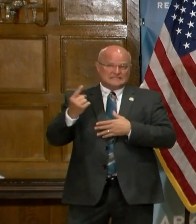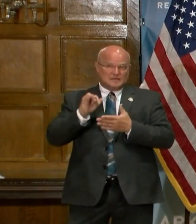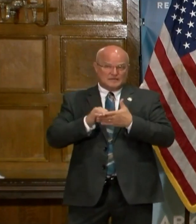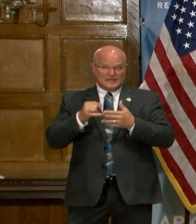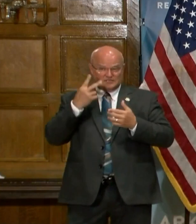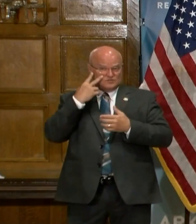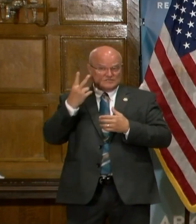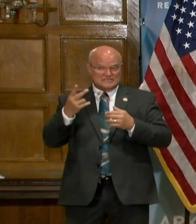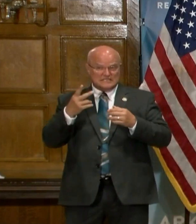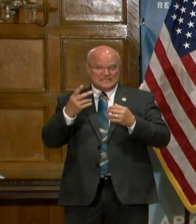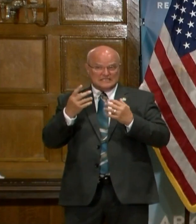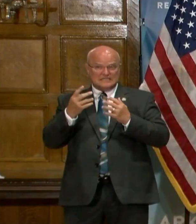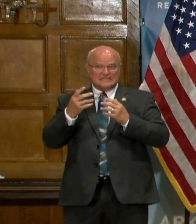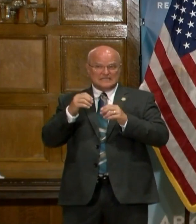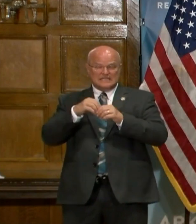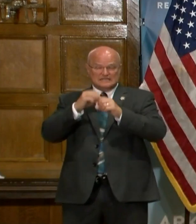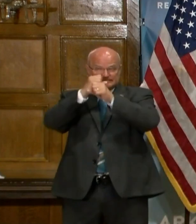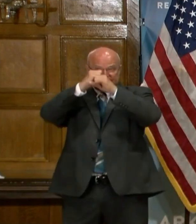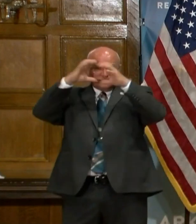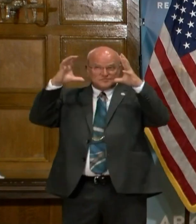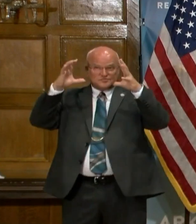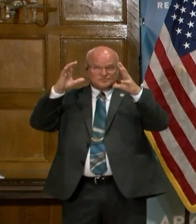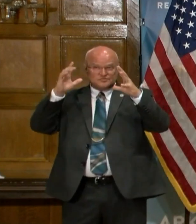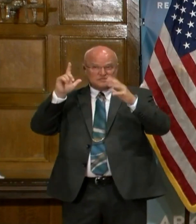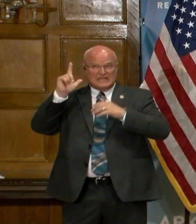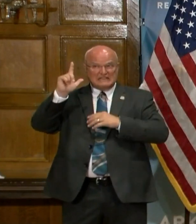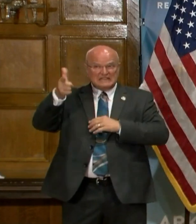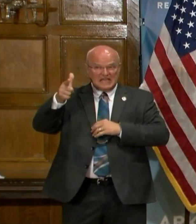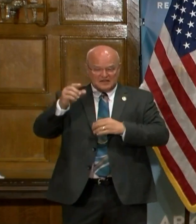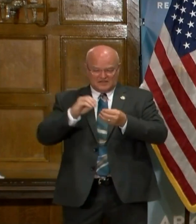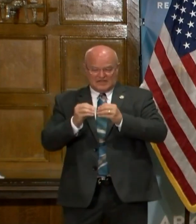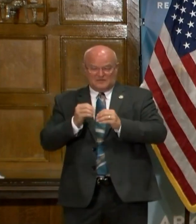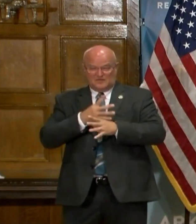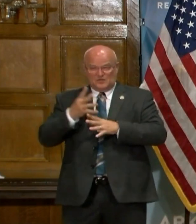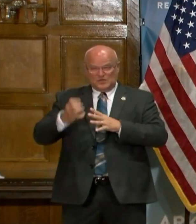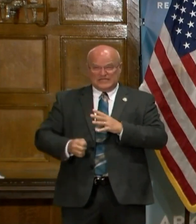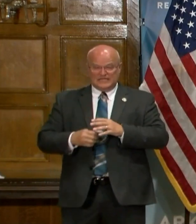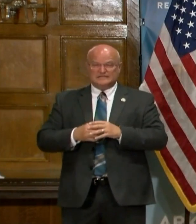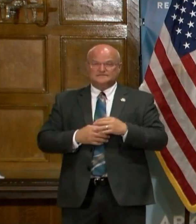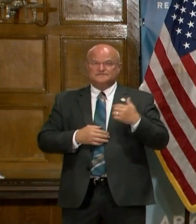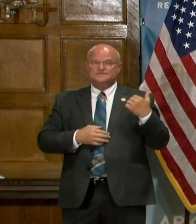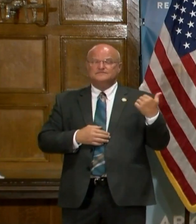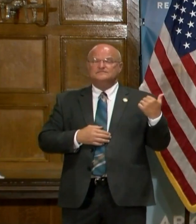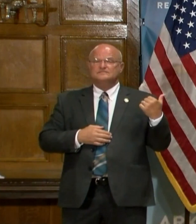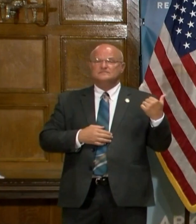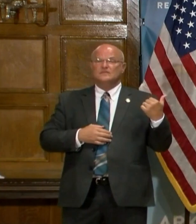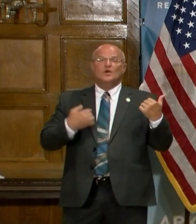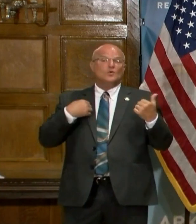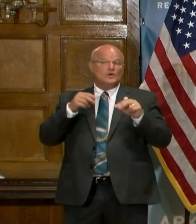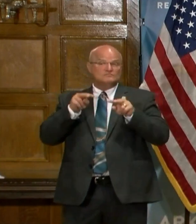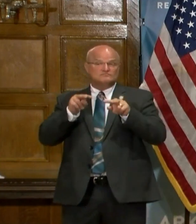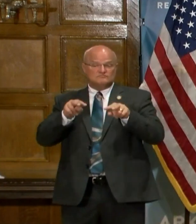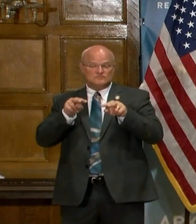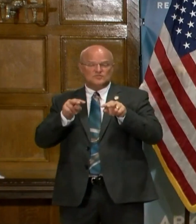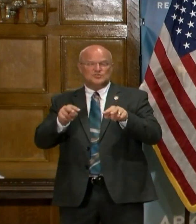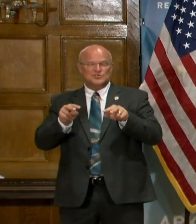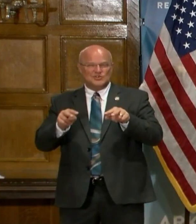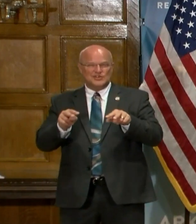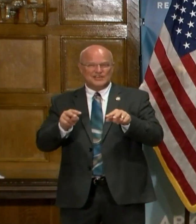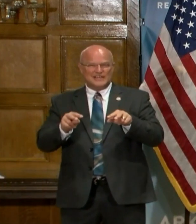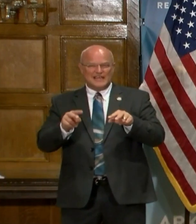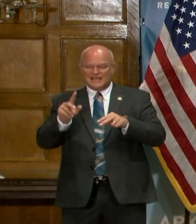something that you see in our future even after the numbers from this weekend? We will continue to look